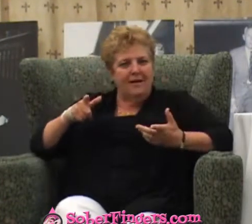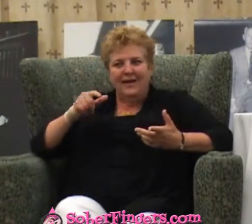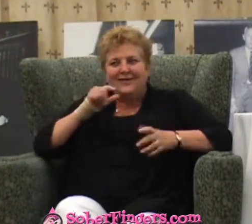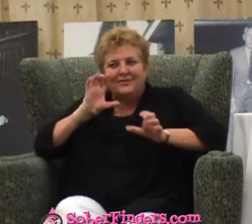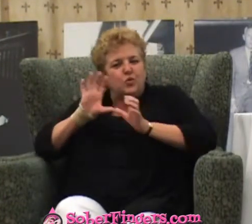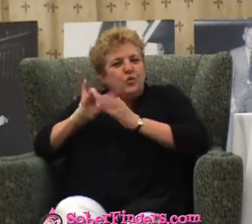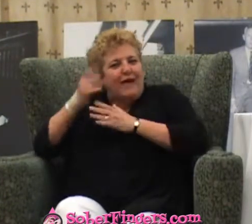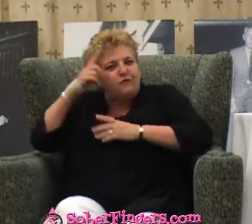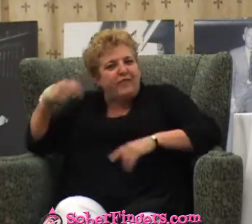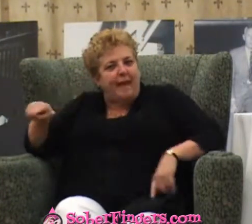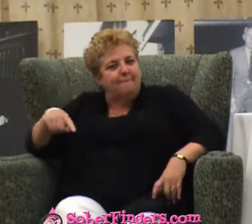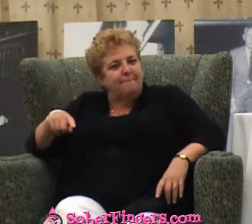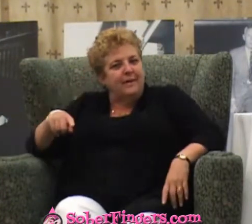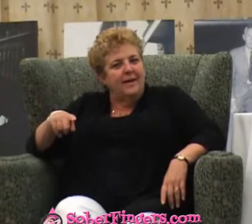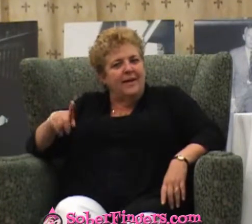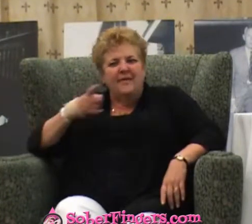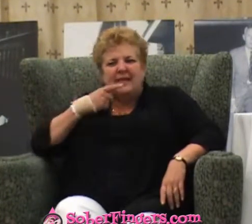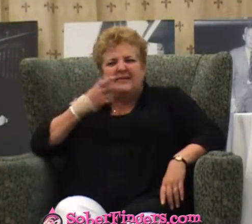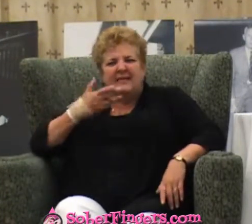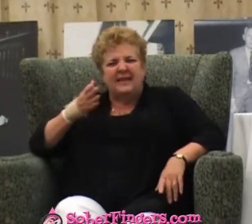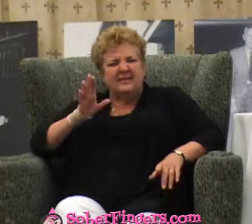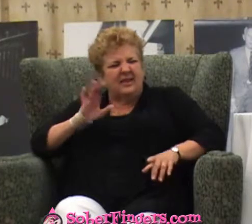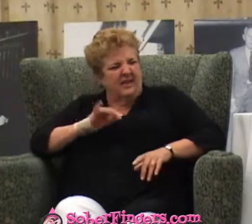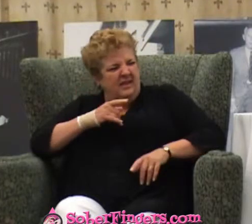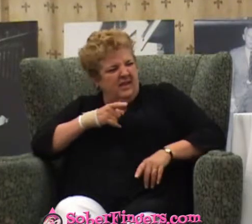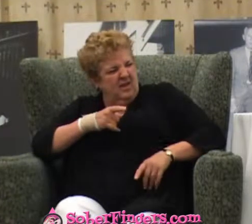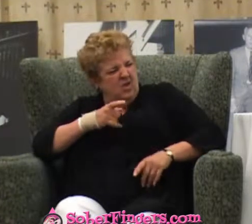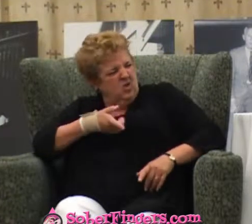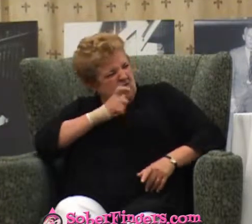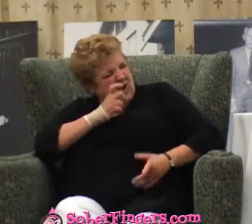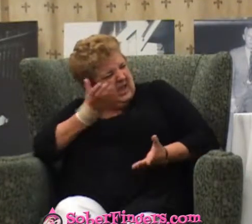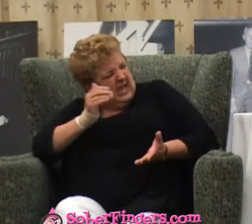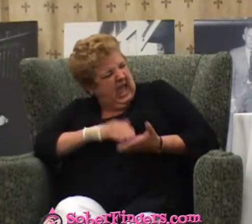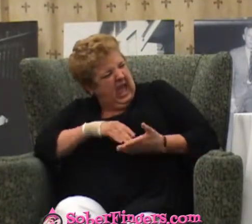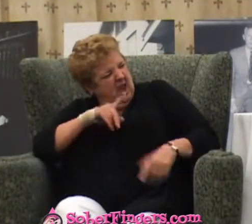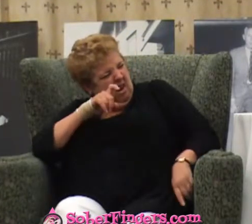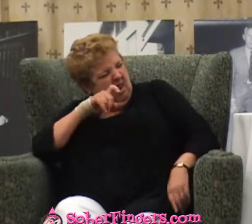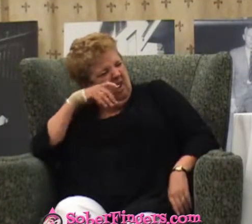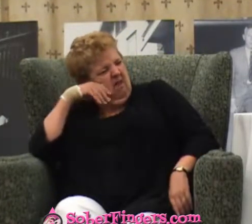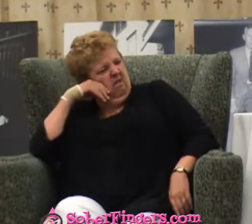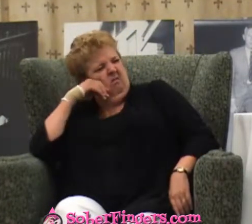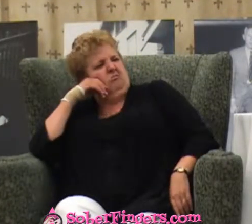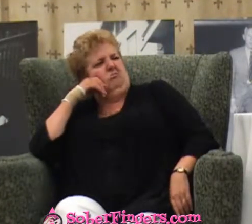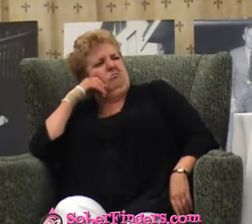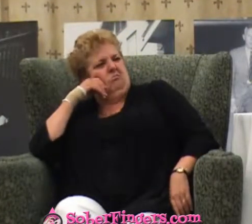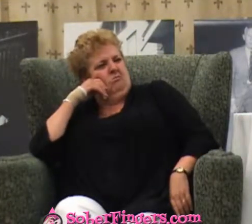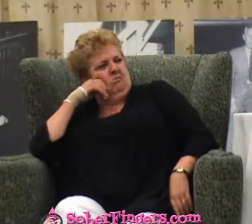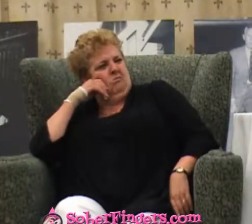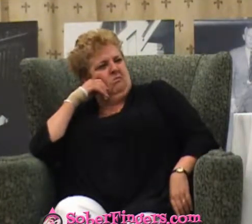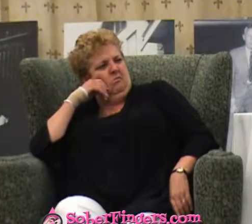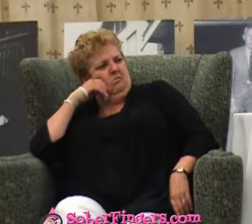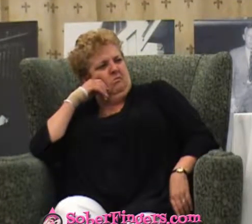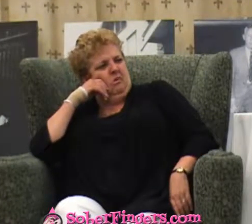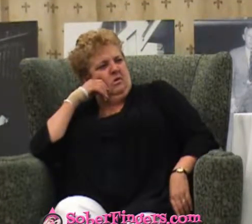And they say stuff like, "You drank again? We're surprised when you didn't."